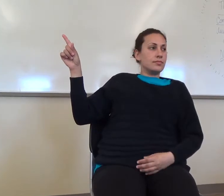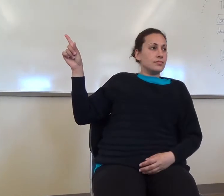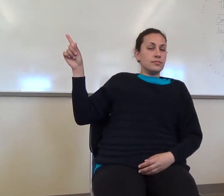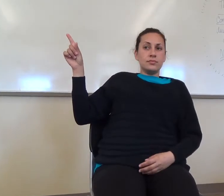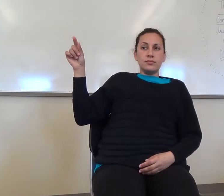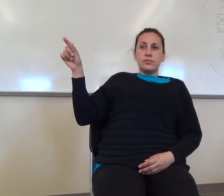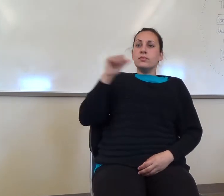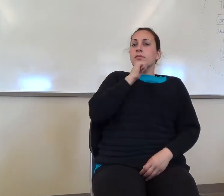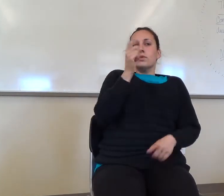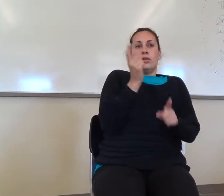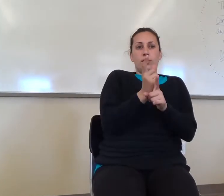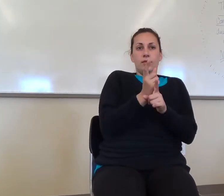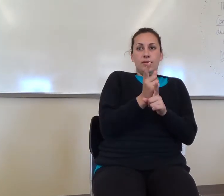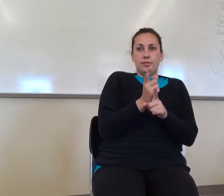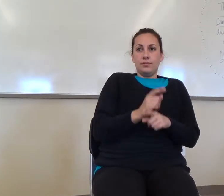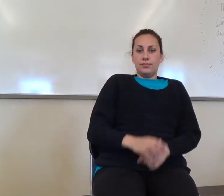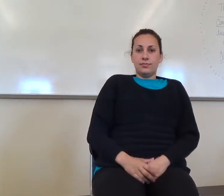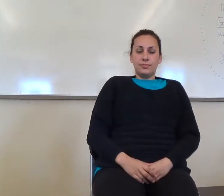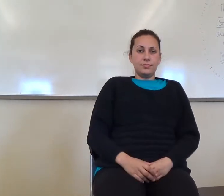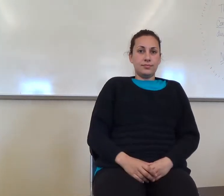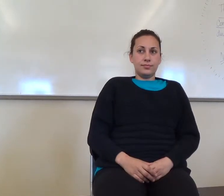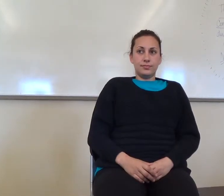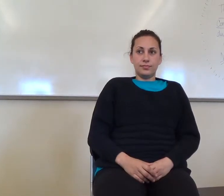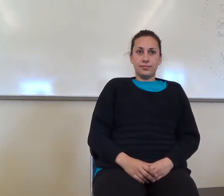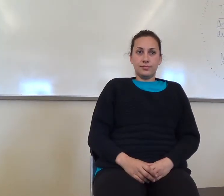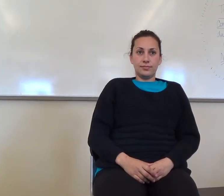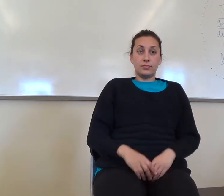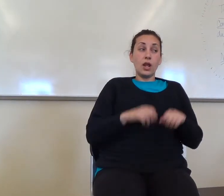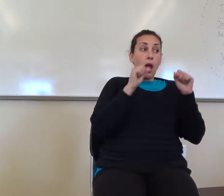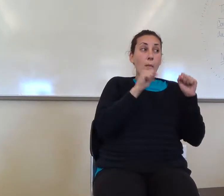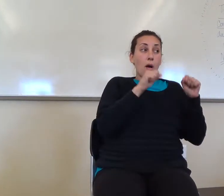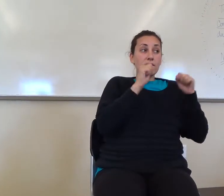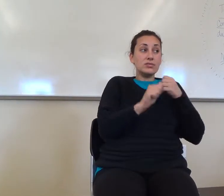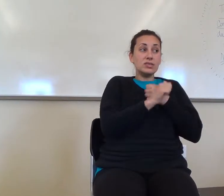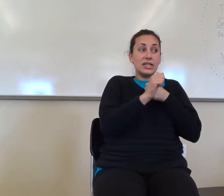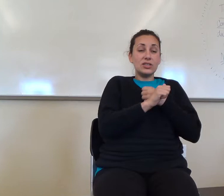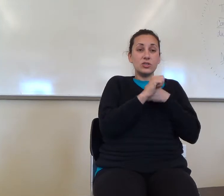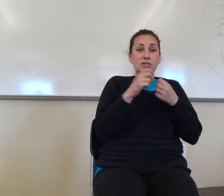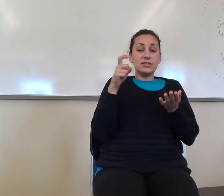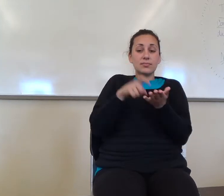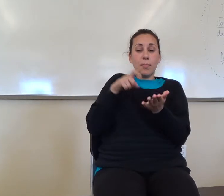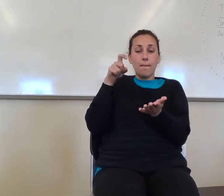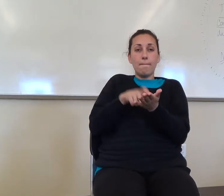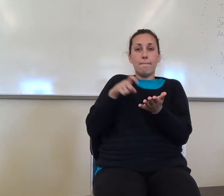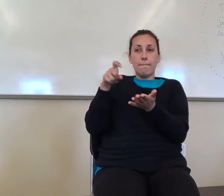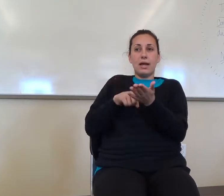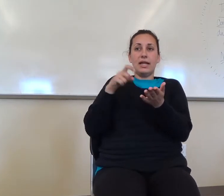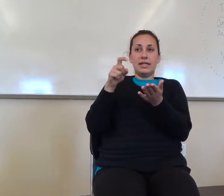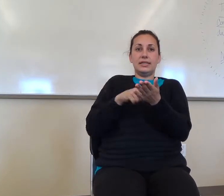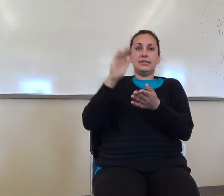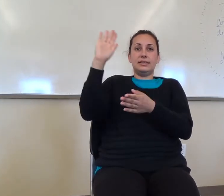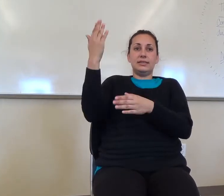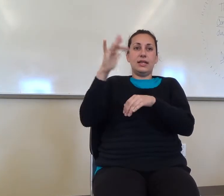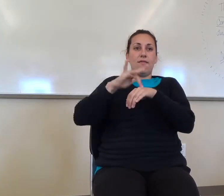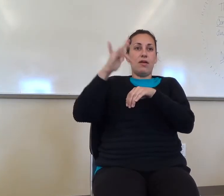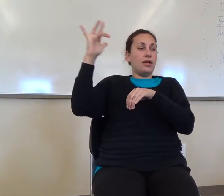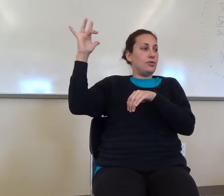Yes. Potential dangers good. Of mining okay. sapphires? Okay. Now, what's the difference